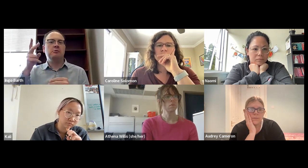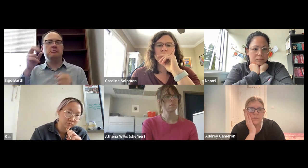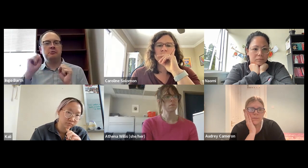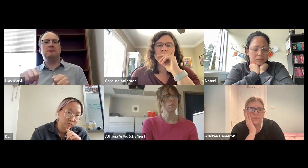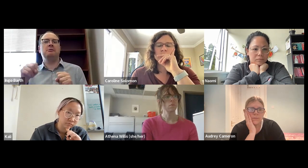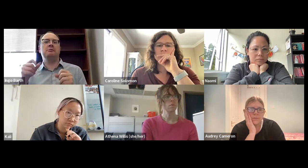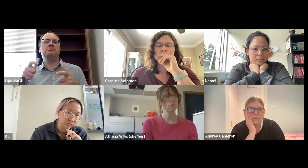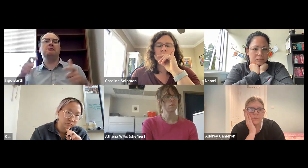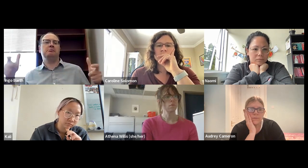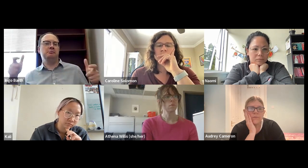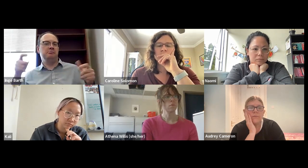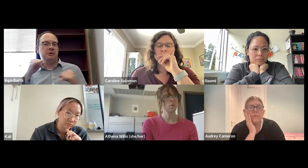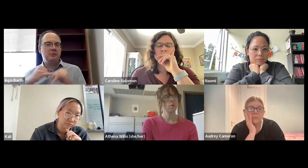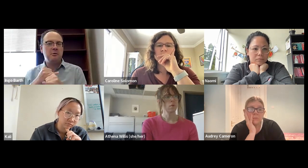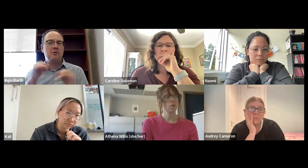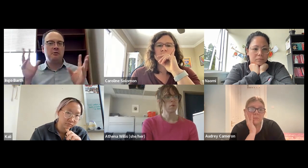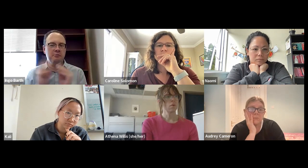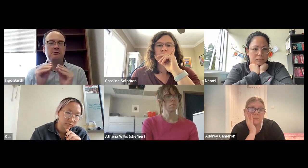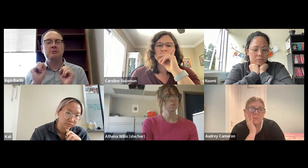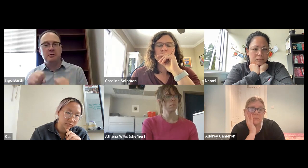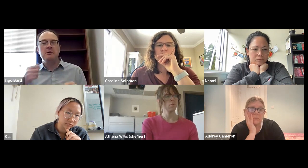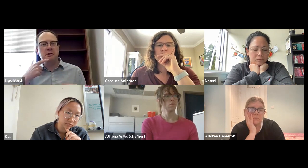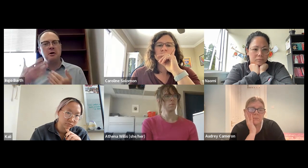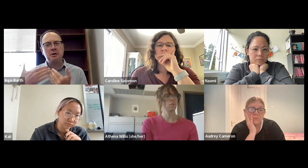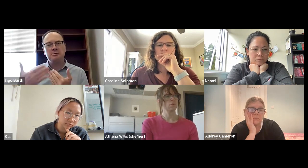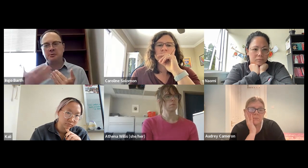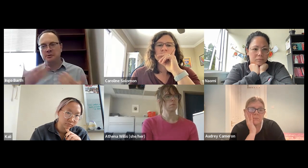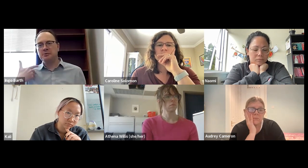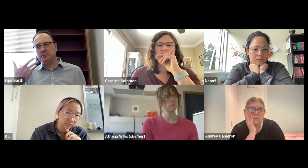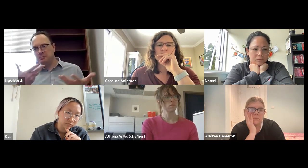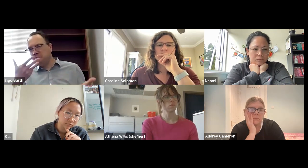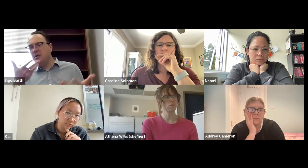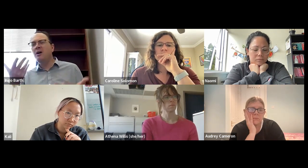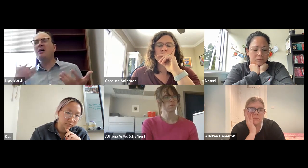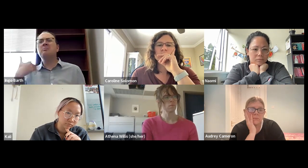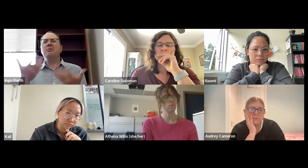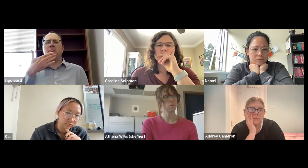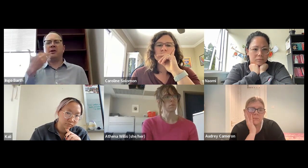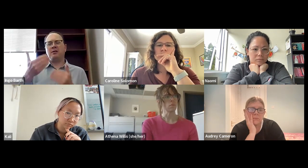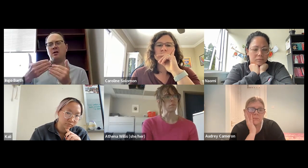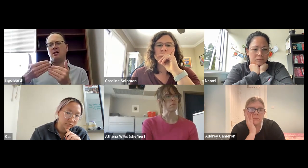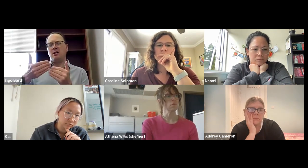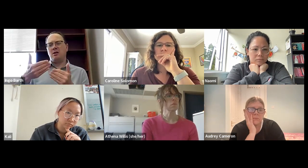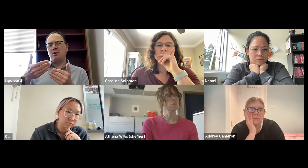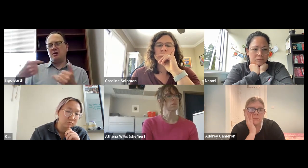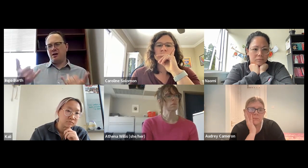So there might be people that could go, and that might, I might go to that and see if there are people there that are